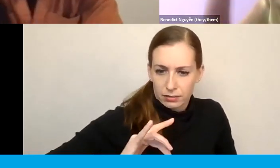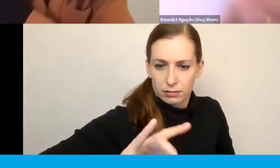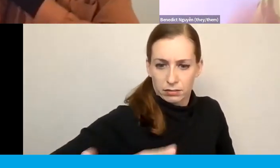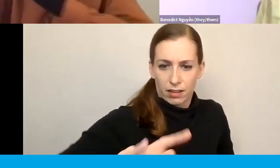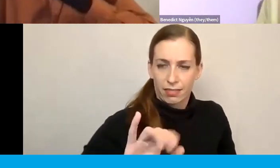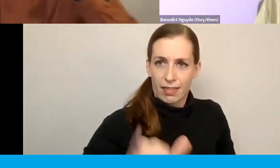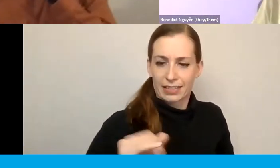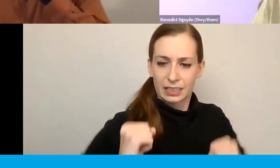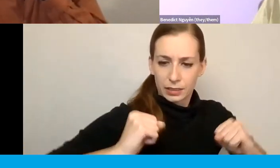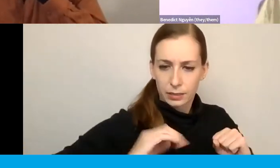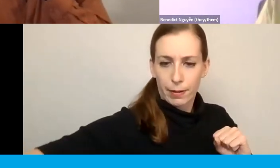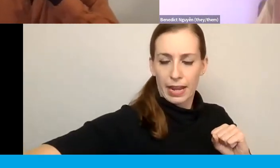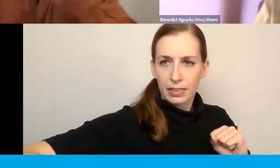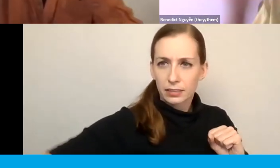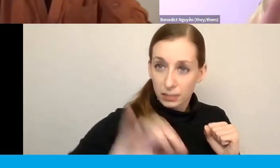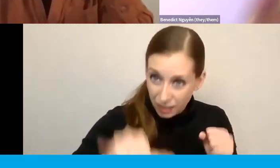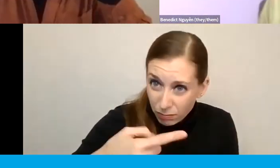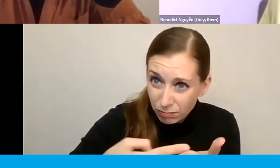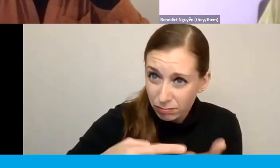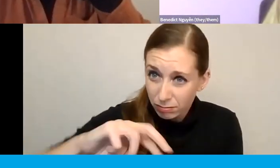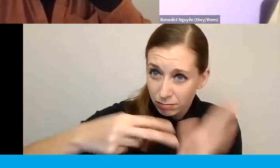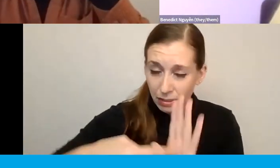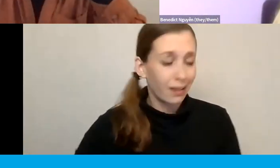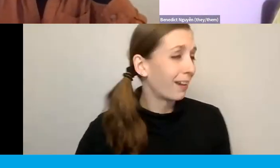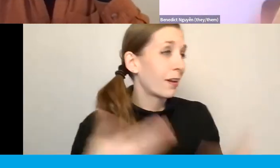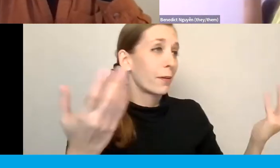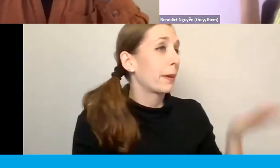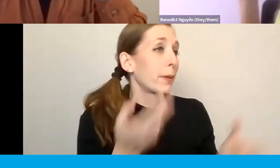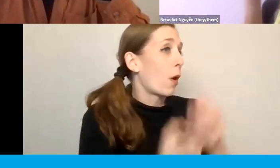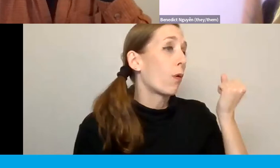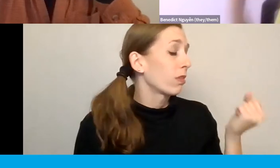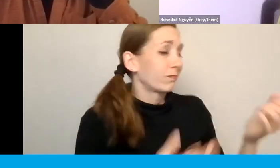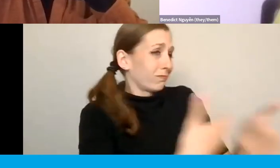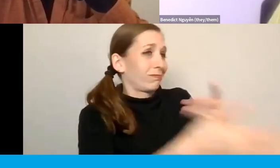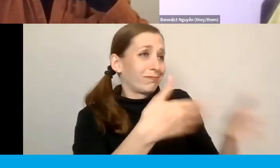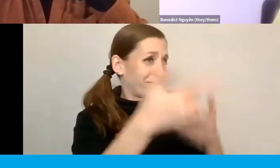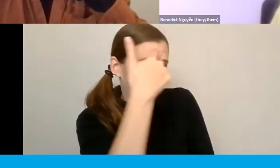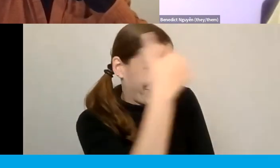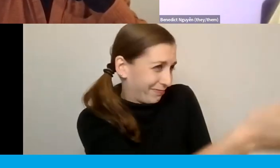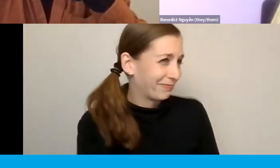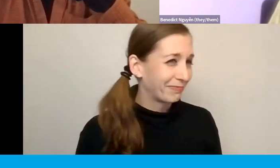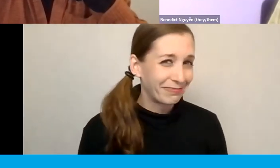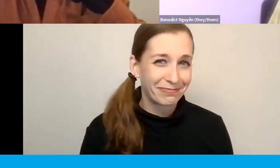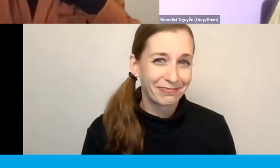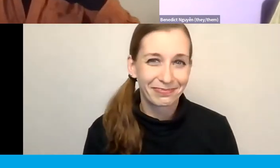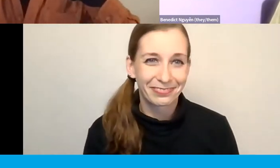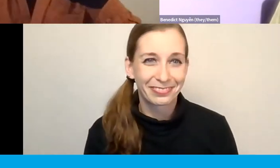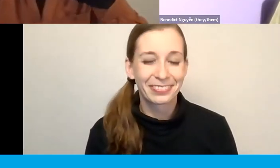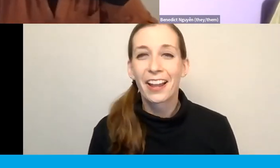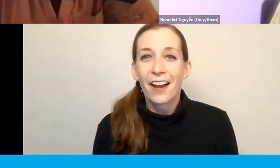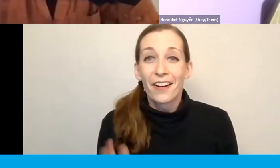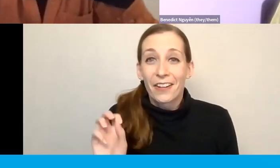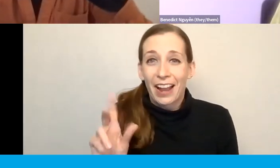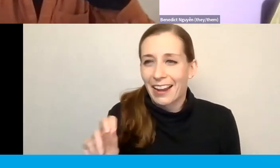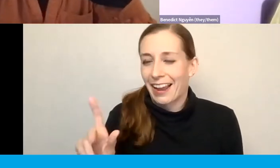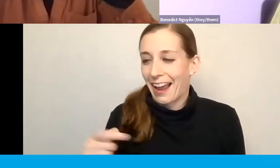totally. Connect any threads you'd like. No, yeah. Mm-hmm. And if none are apparent, no worries. No, I